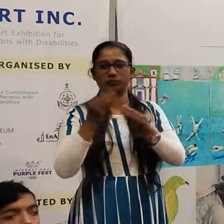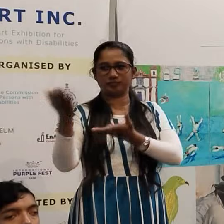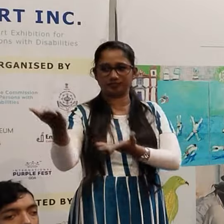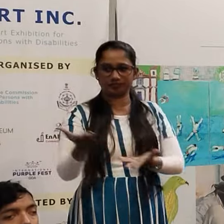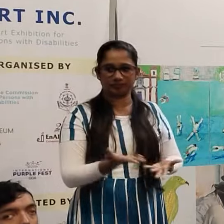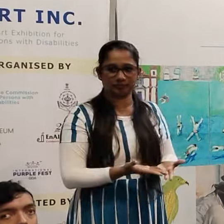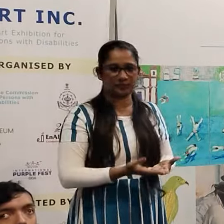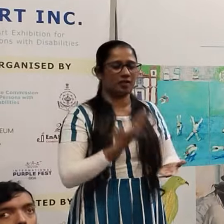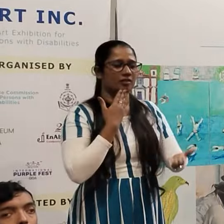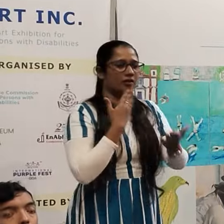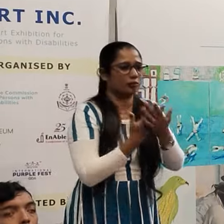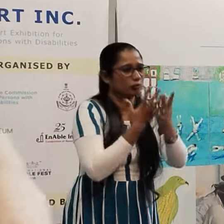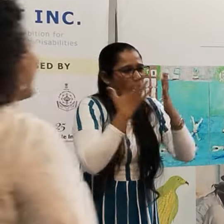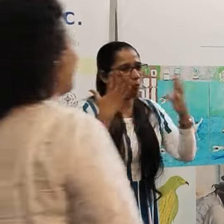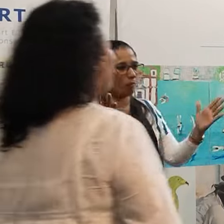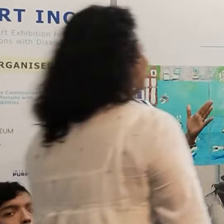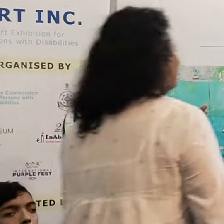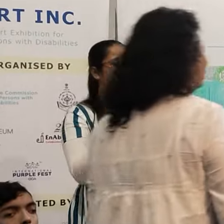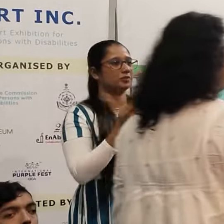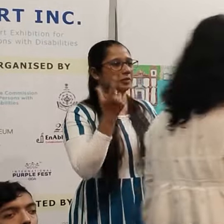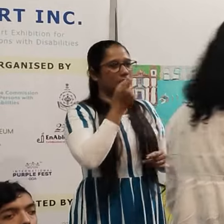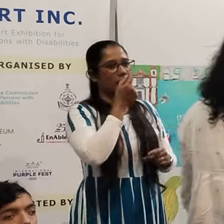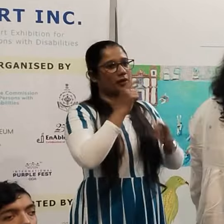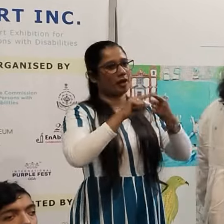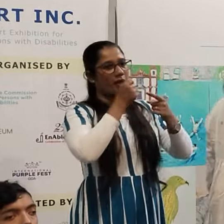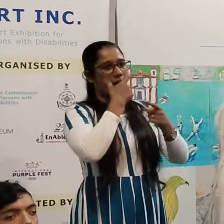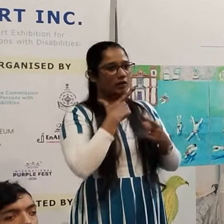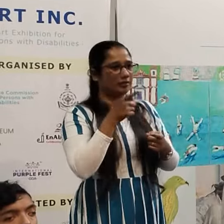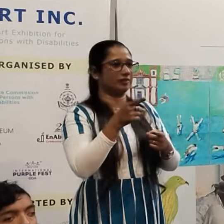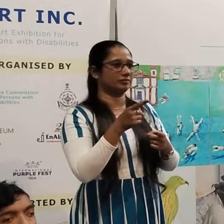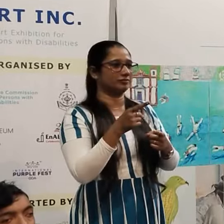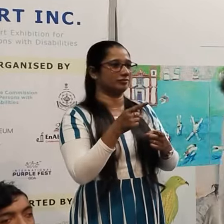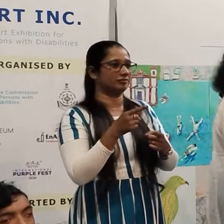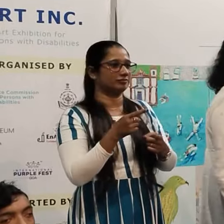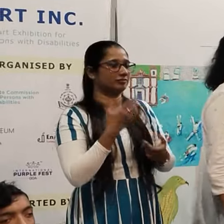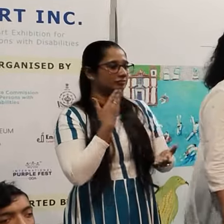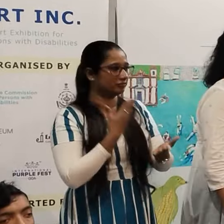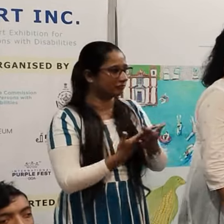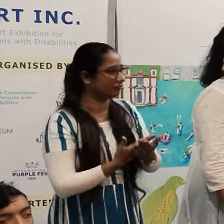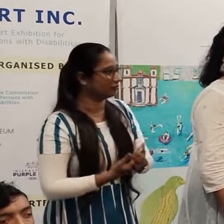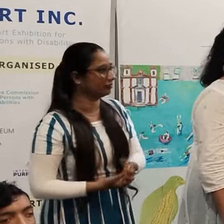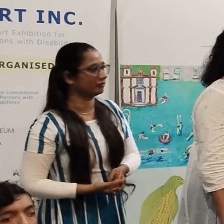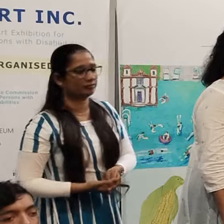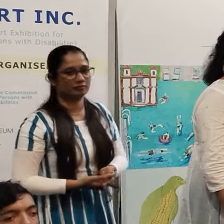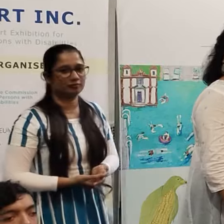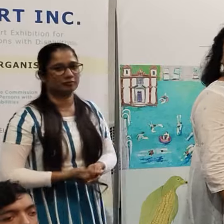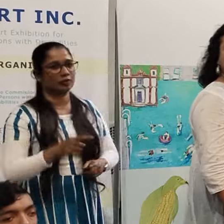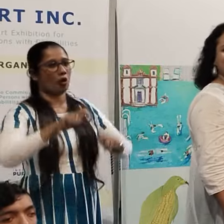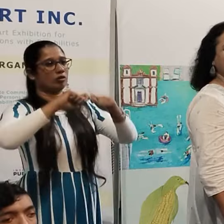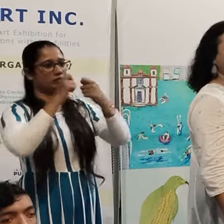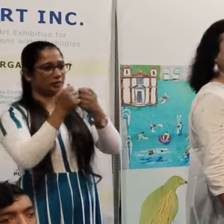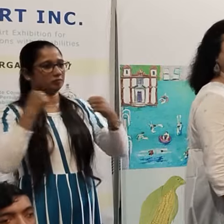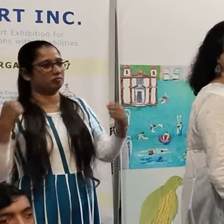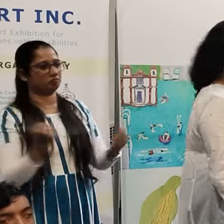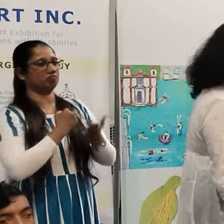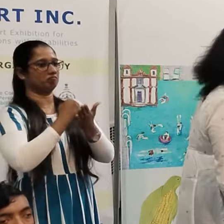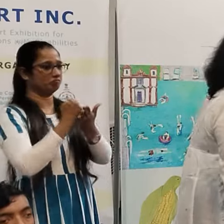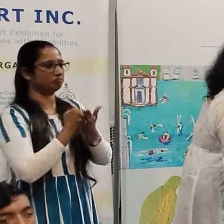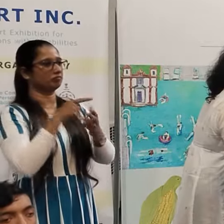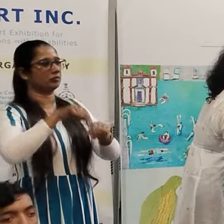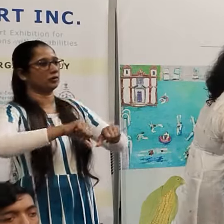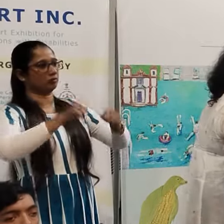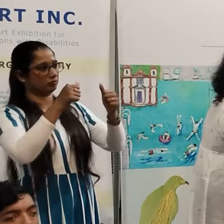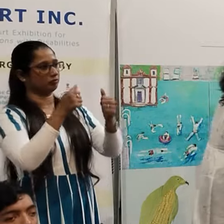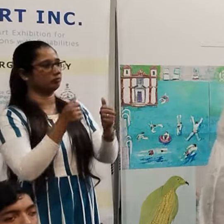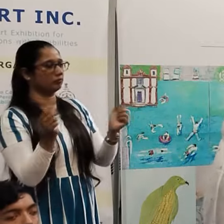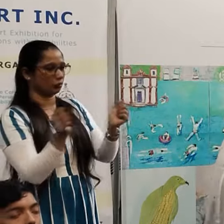Preeti, thank you so much, and especially Edwin from Enable India as well, who tirelessly worked with us to put the